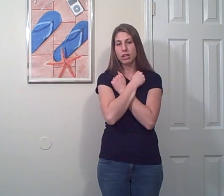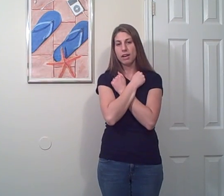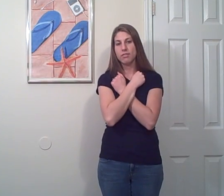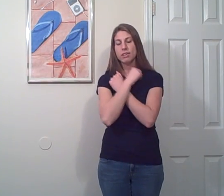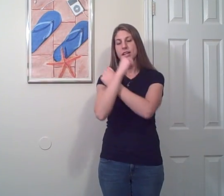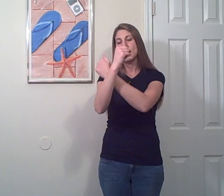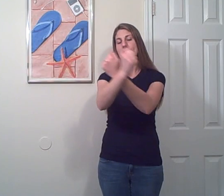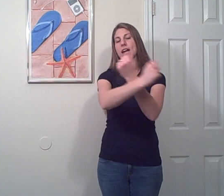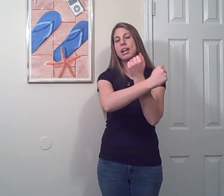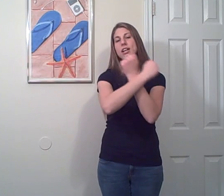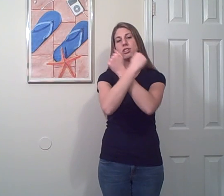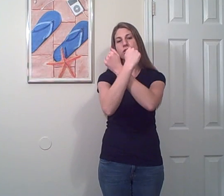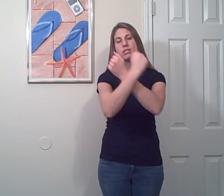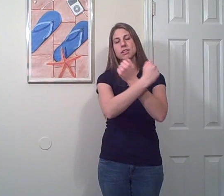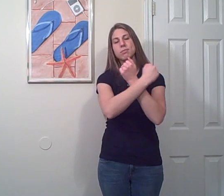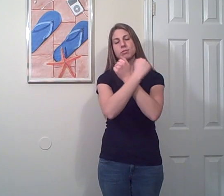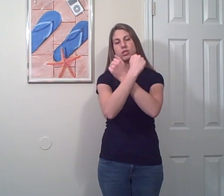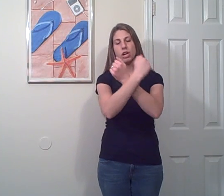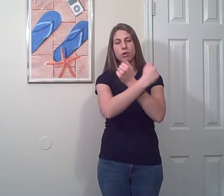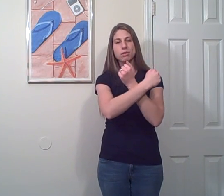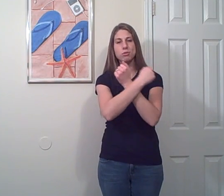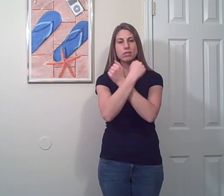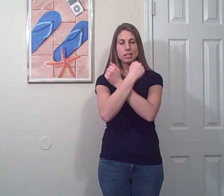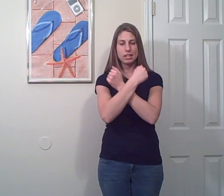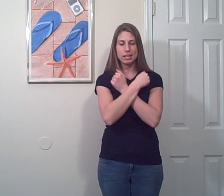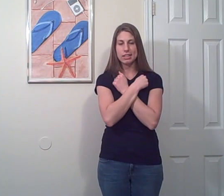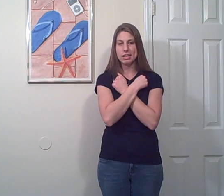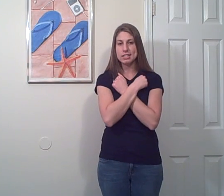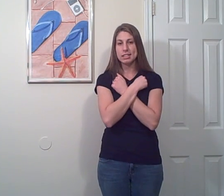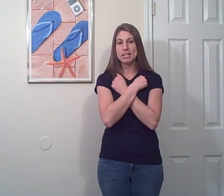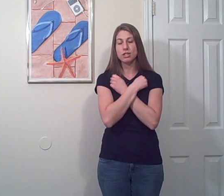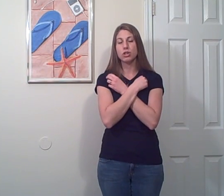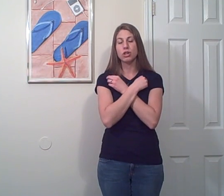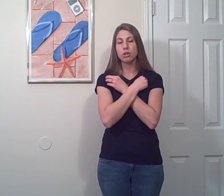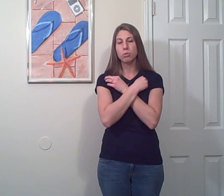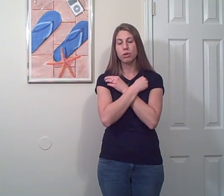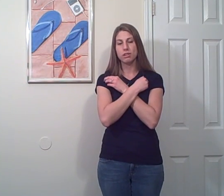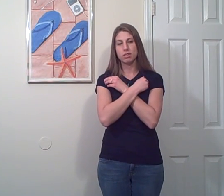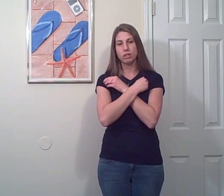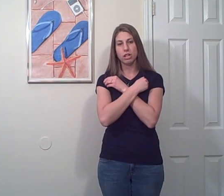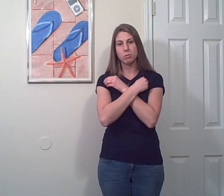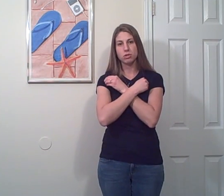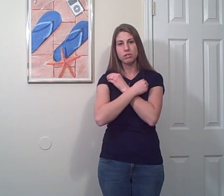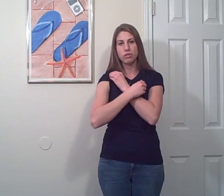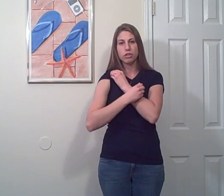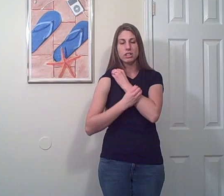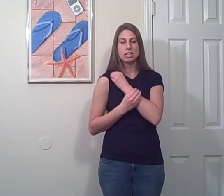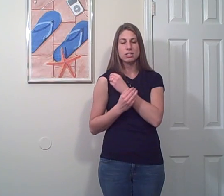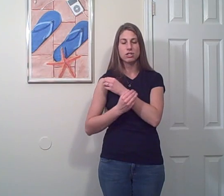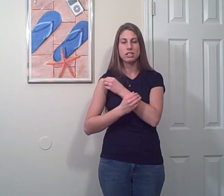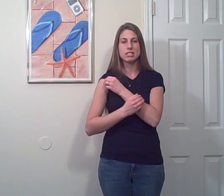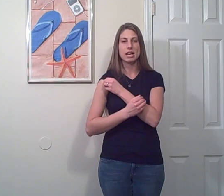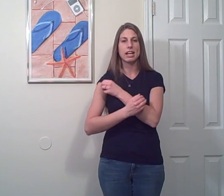love. And I chose to show the music like this, and that's a good opportunity for your kids to decide how